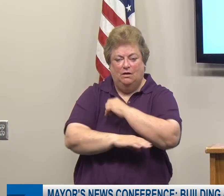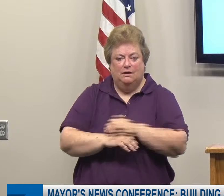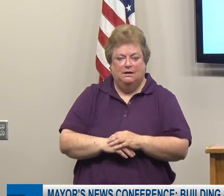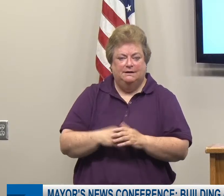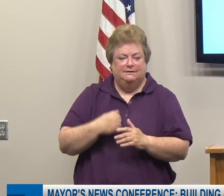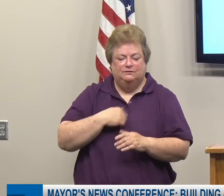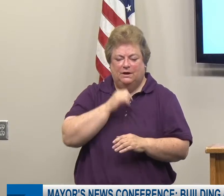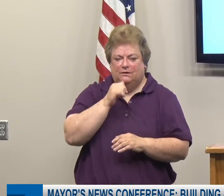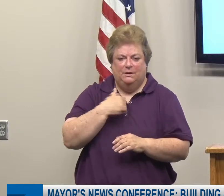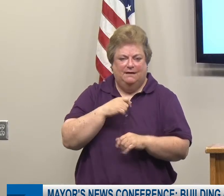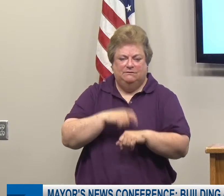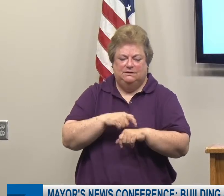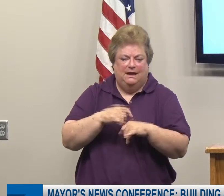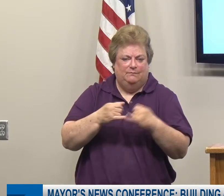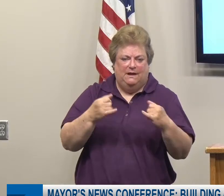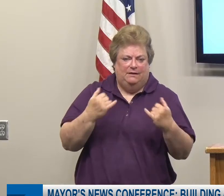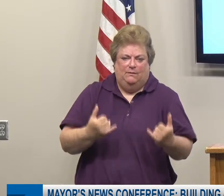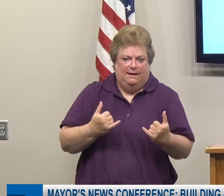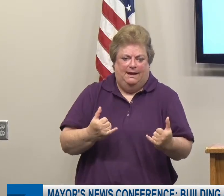don't have a timeline for you right now, Riley.